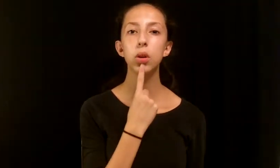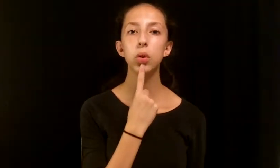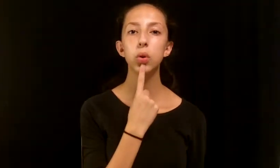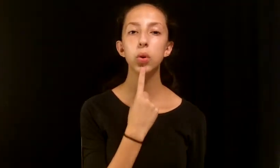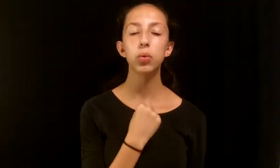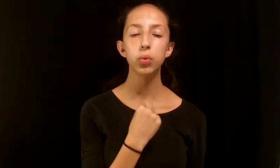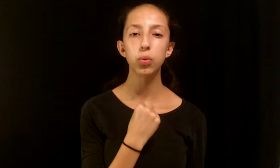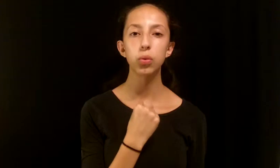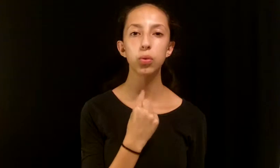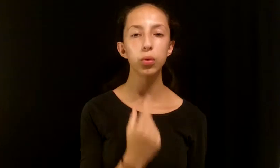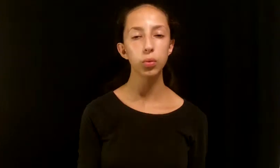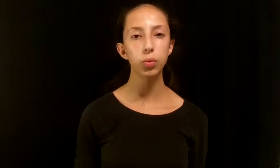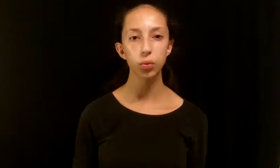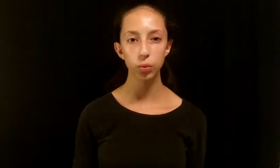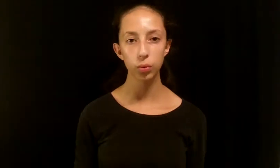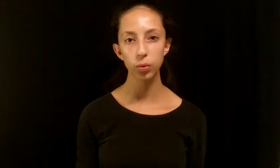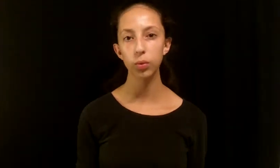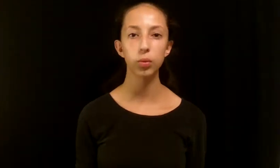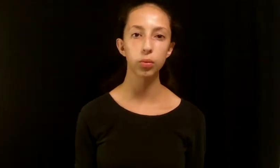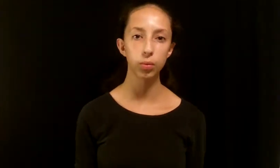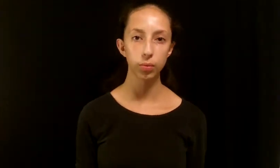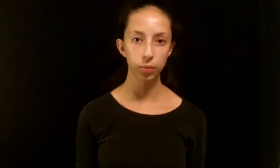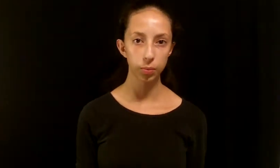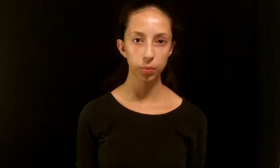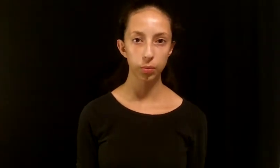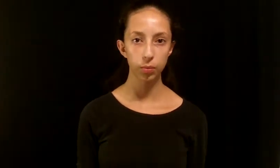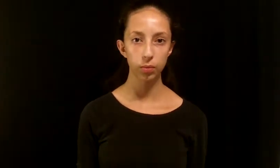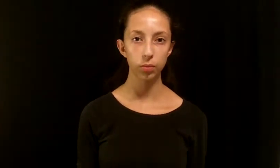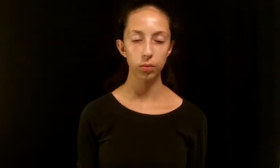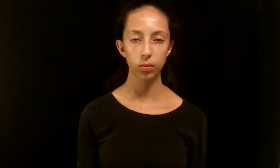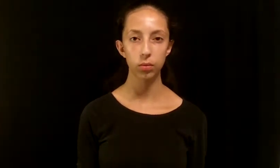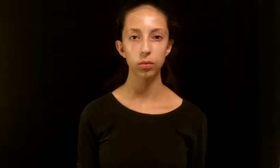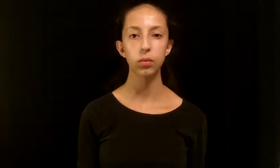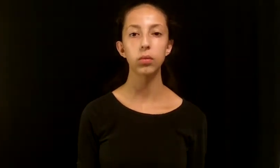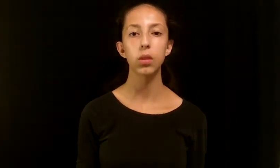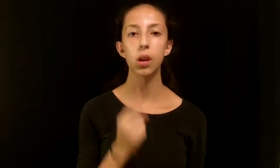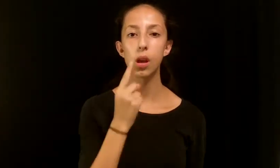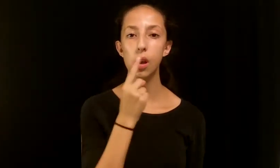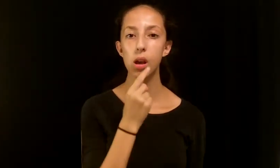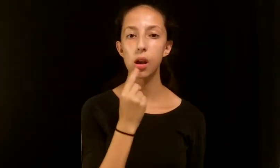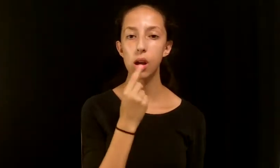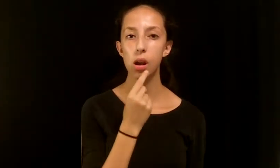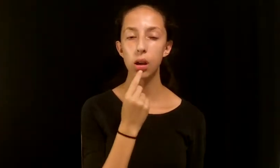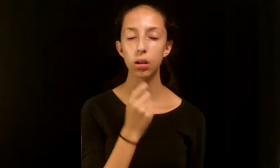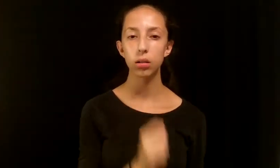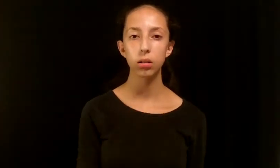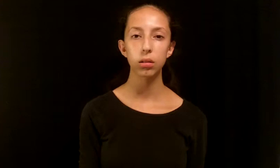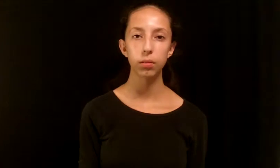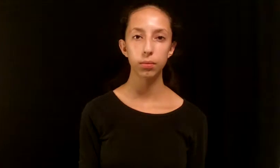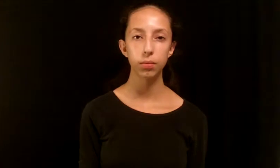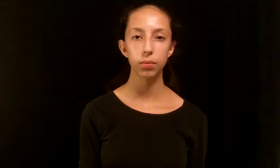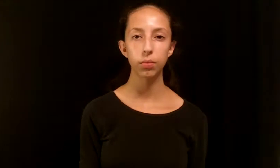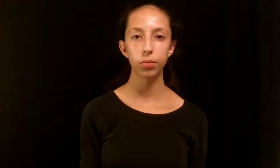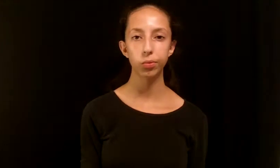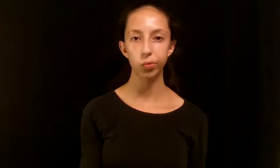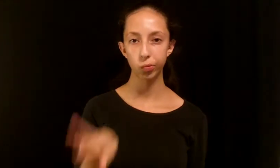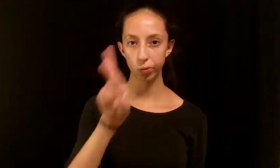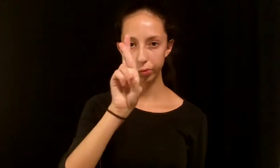down your chin. People say that that comes because of your bright red lipstick. In English, more English signings with an R down